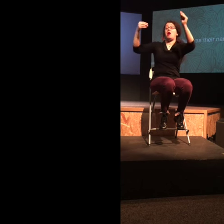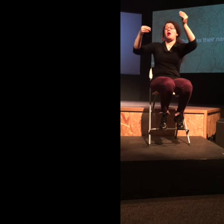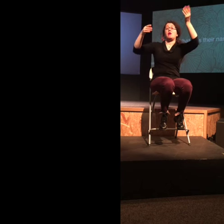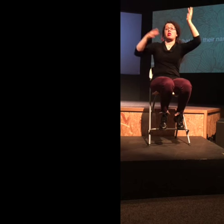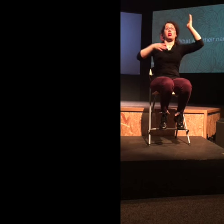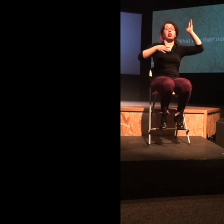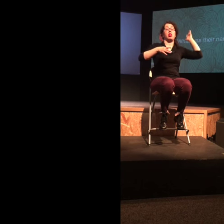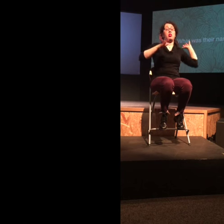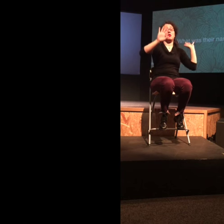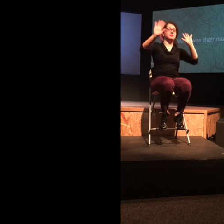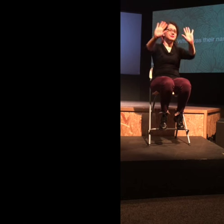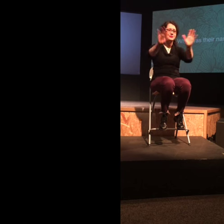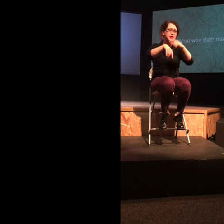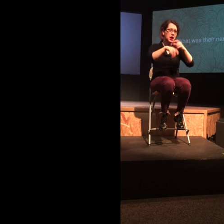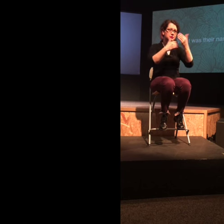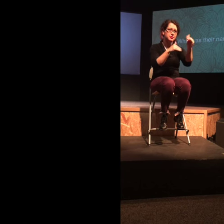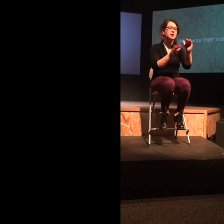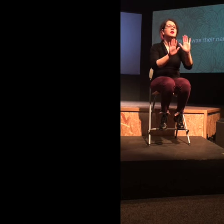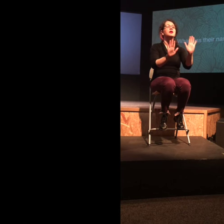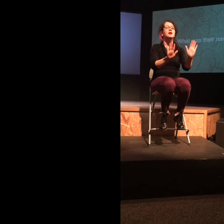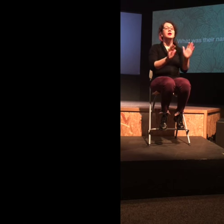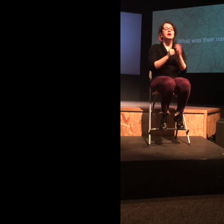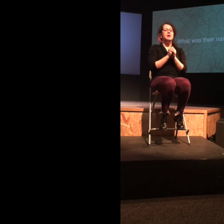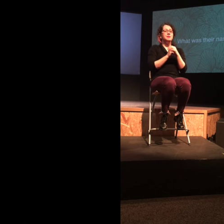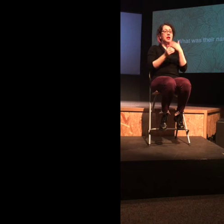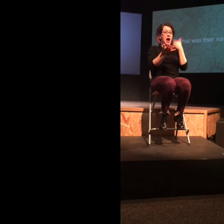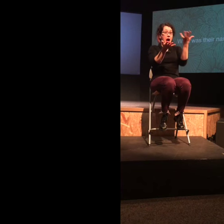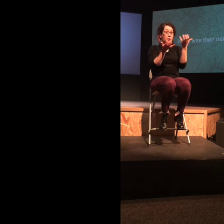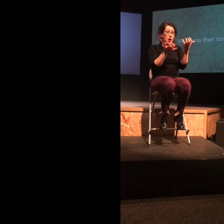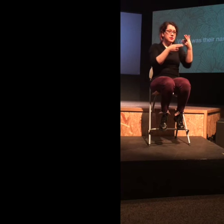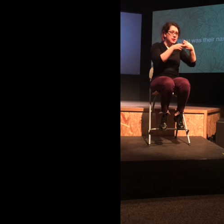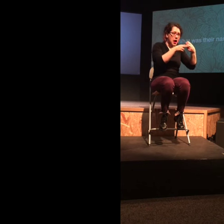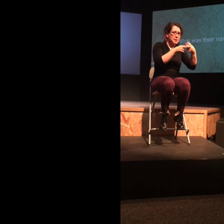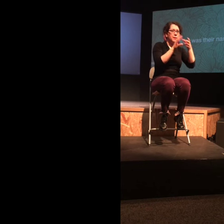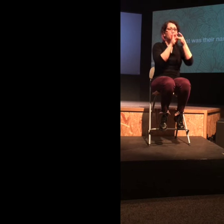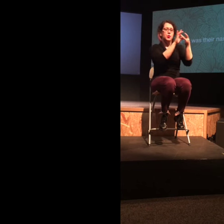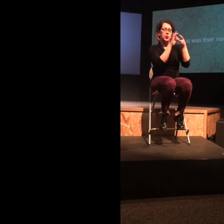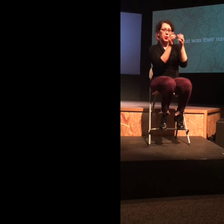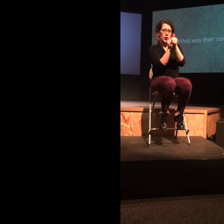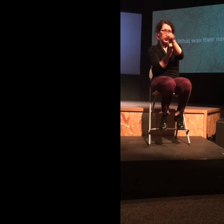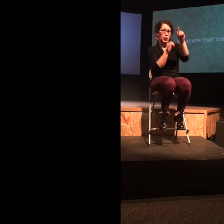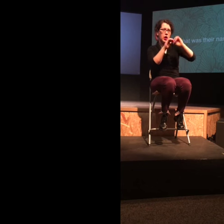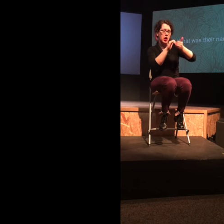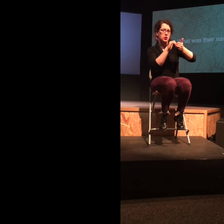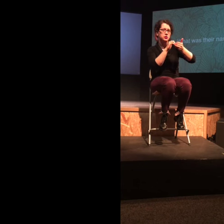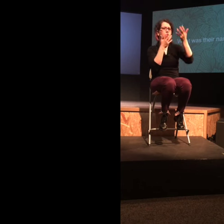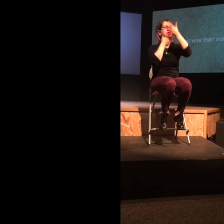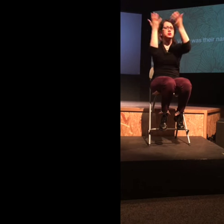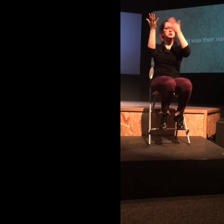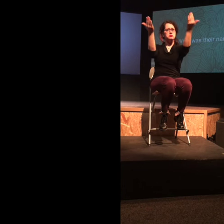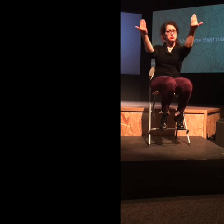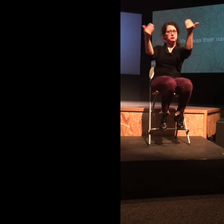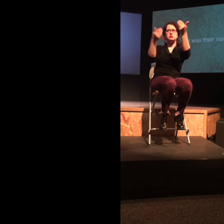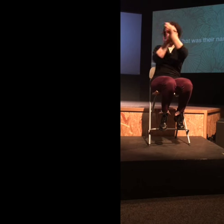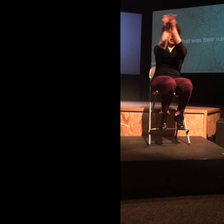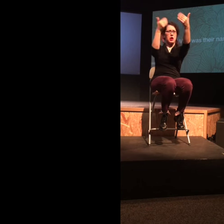them. We ain't got time for that. But I want to hear name and relationship. So loudly say it, loud enough so I can hear. It's a big